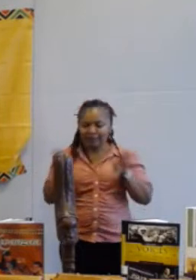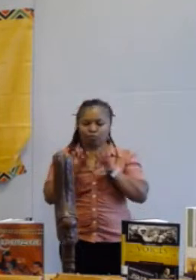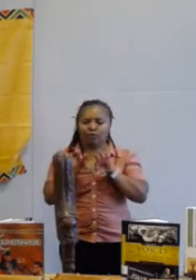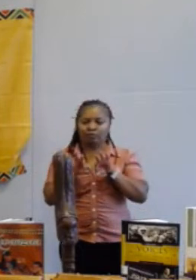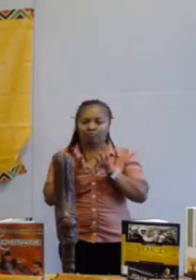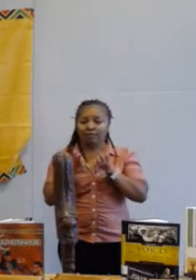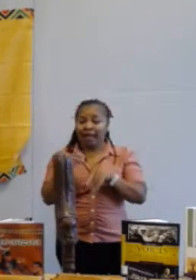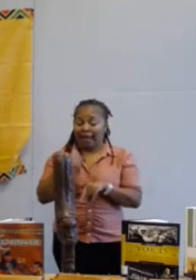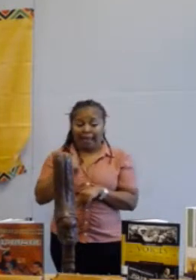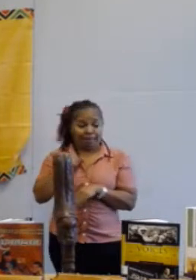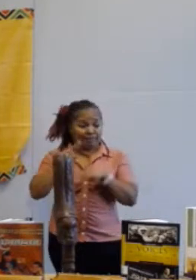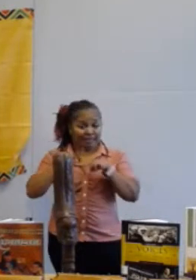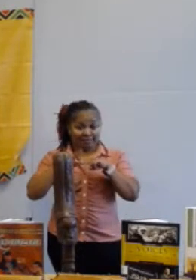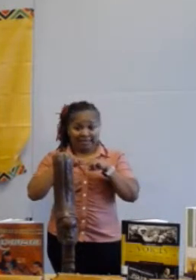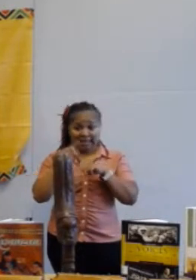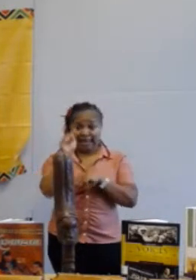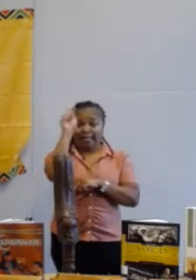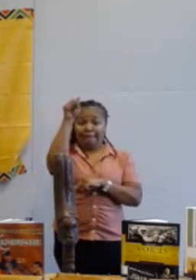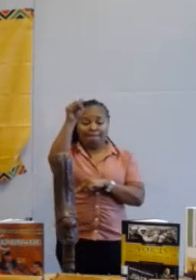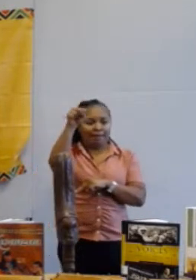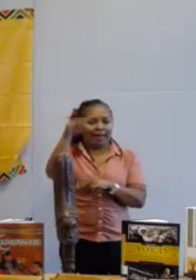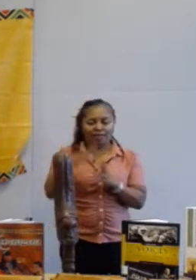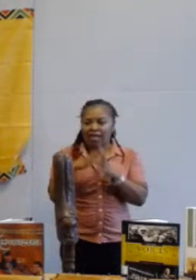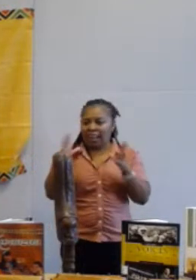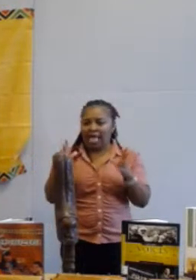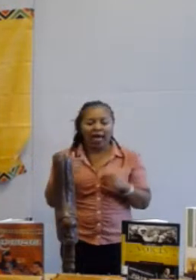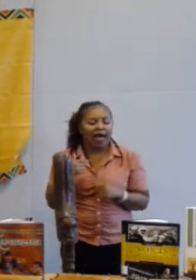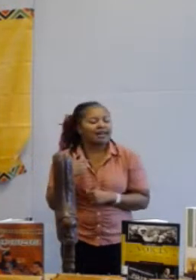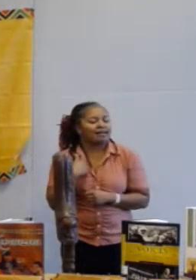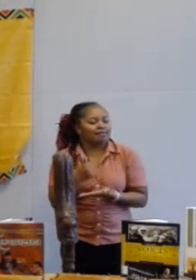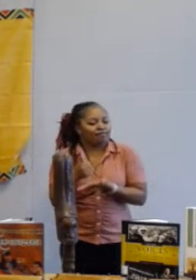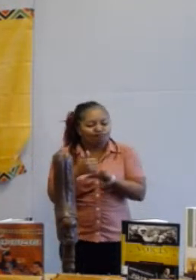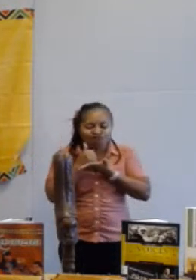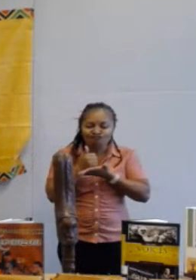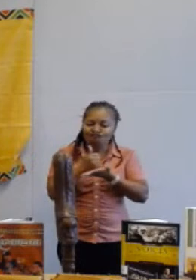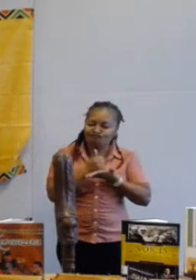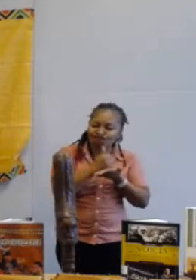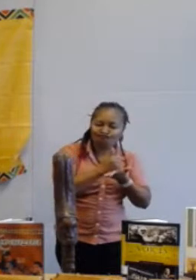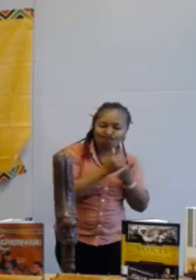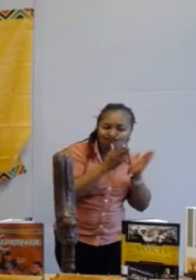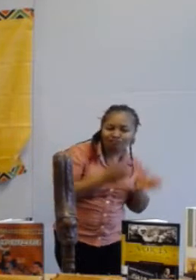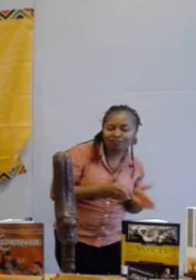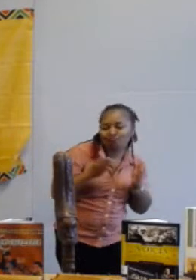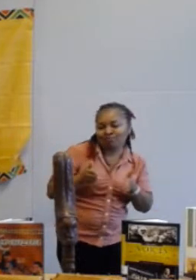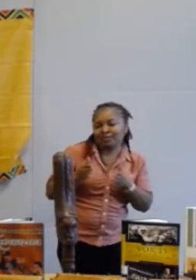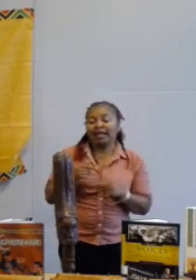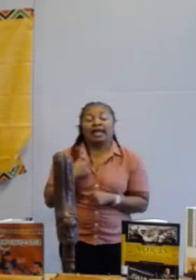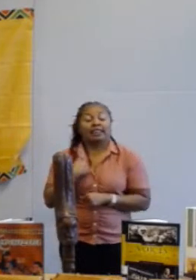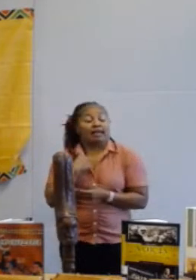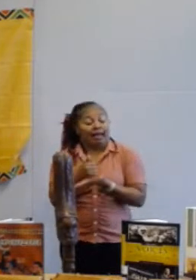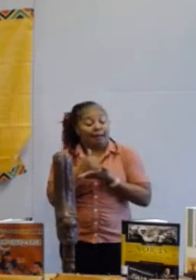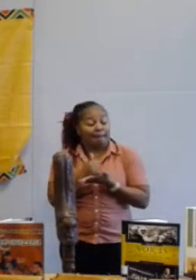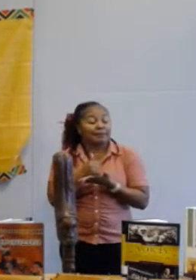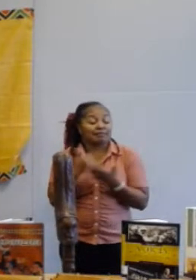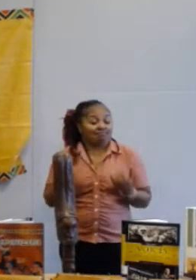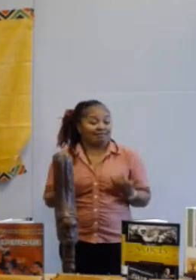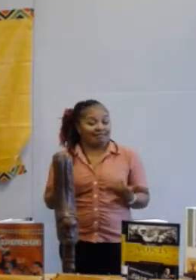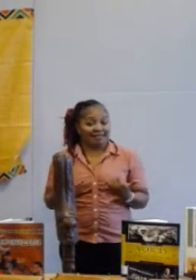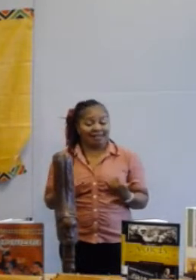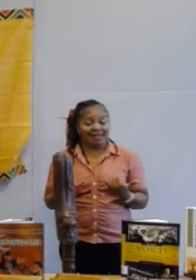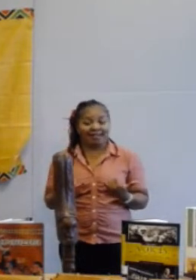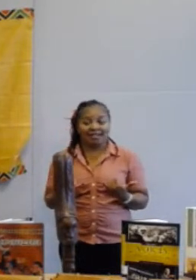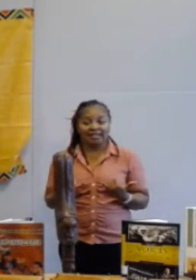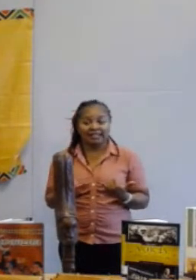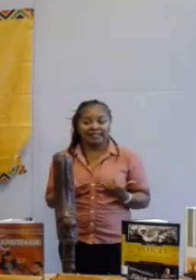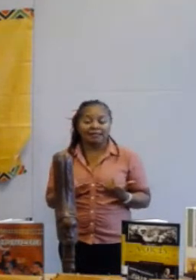be at the back with some of my wonderful helpers, as our family are helping us today. So